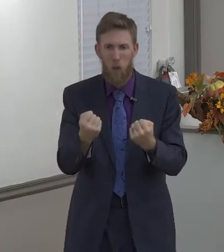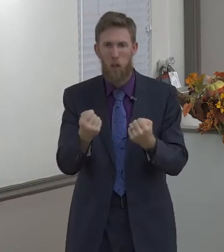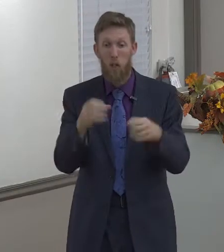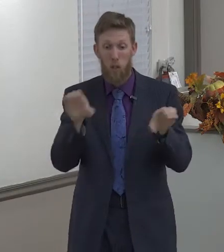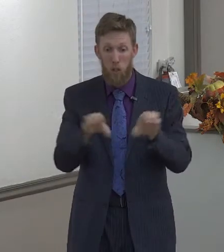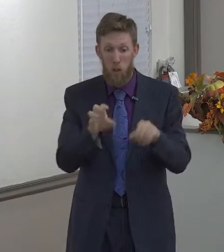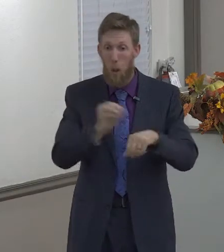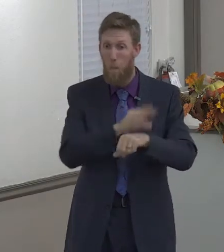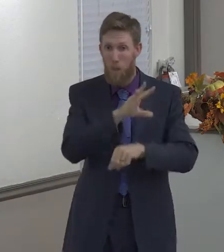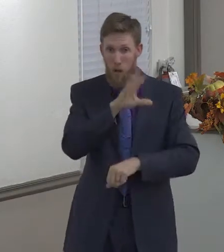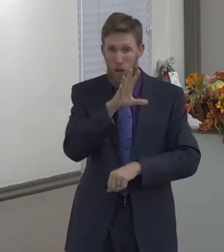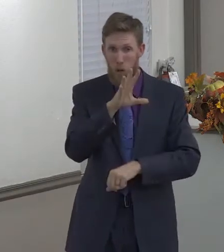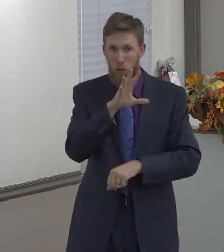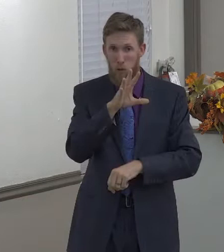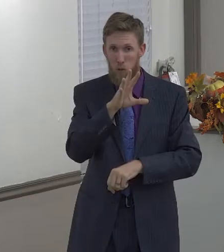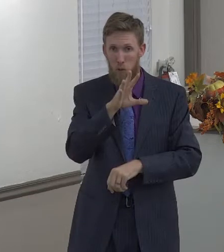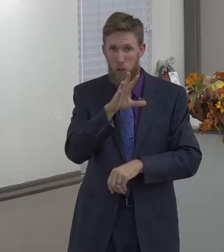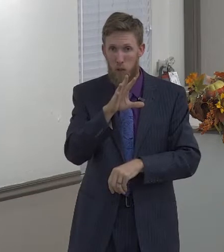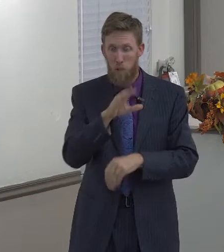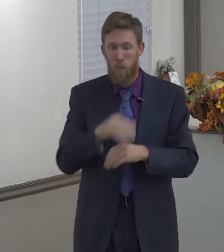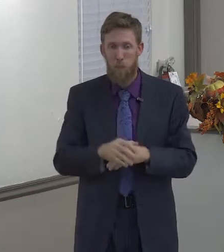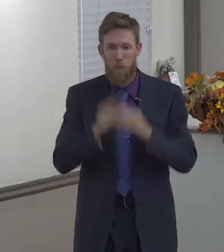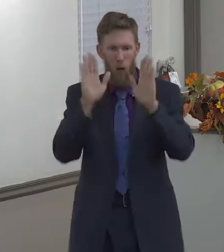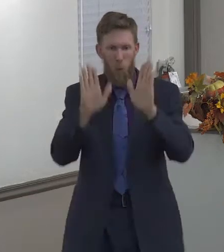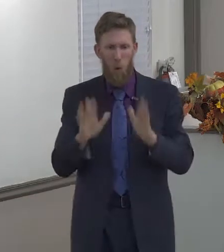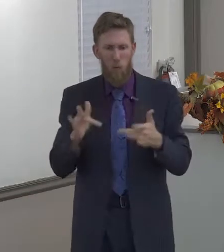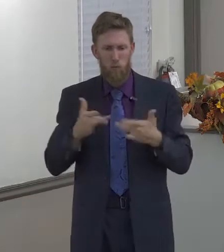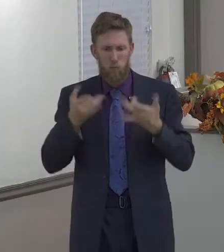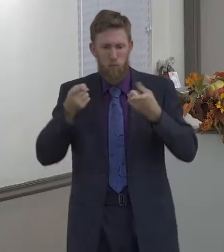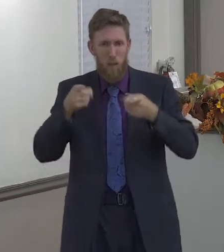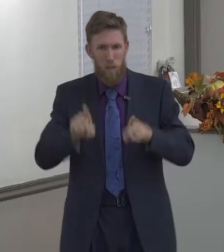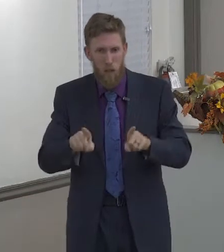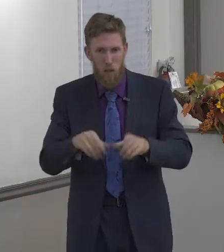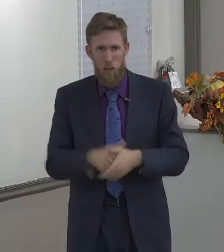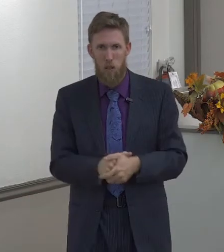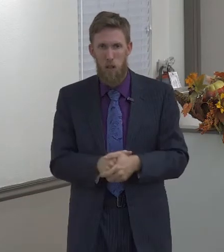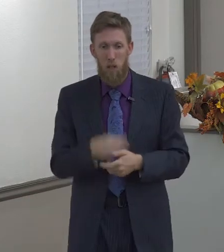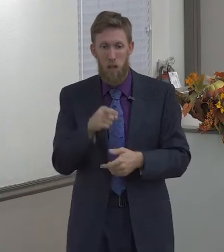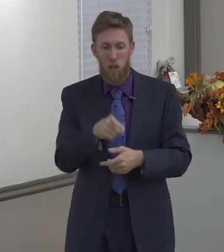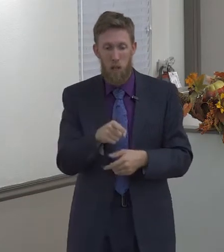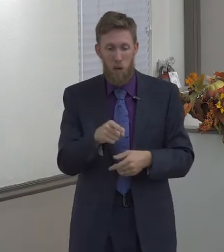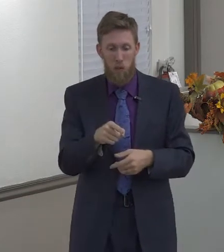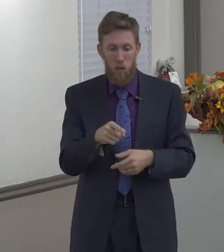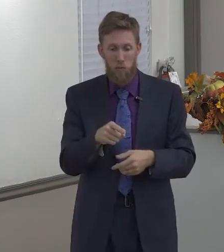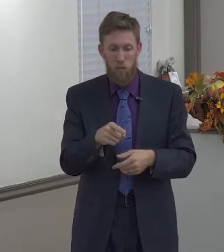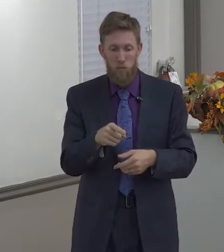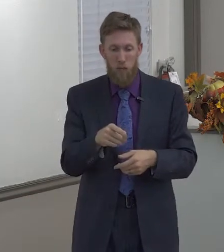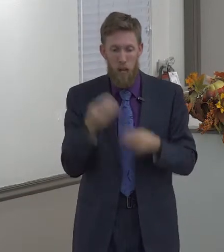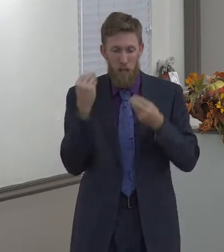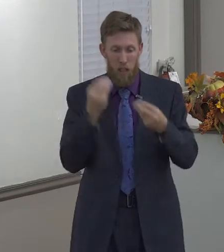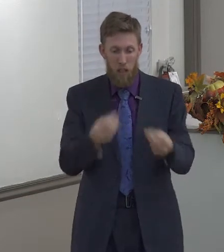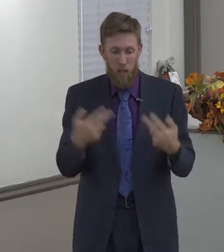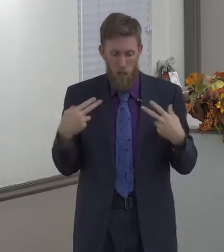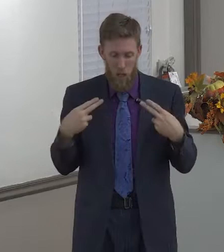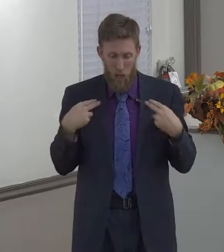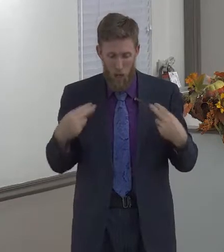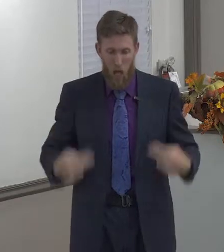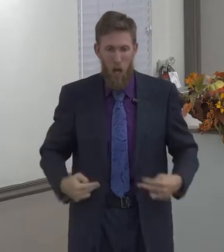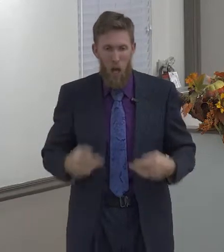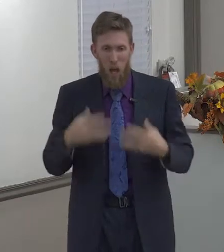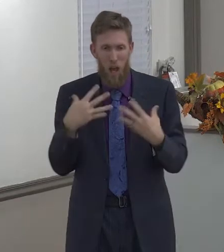casting out demons. Today, that's not how the Holy Spirit of God works in us. None of us are healing anybody. None of us are casting out